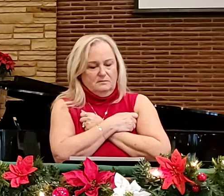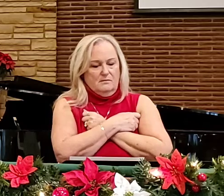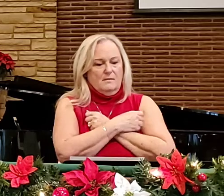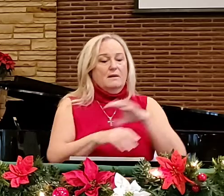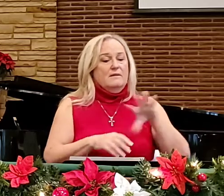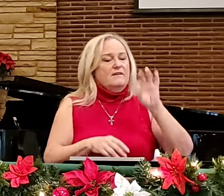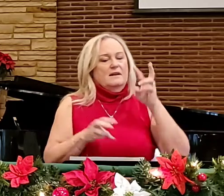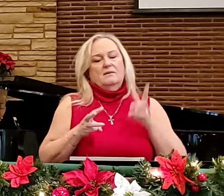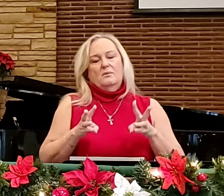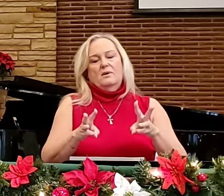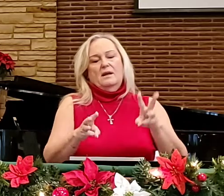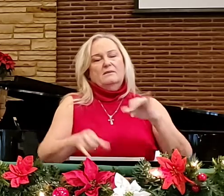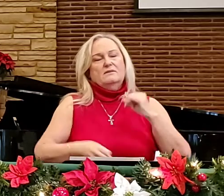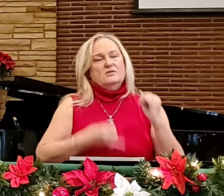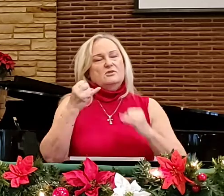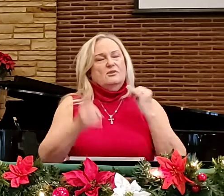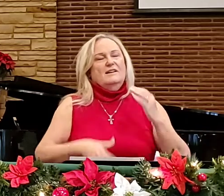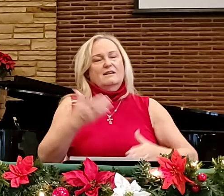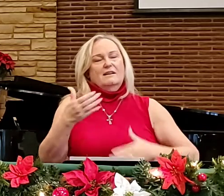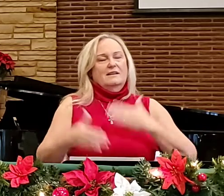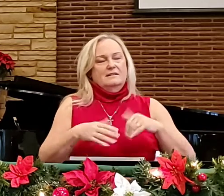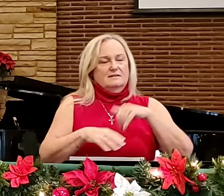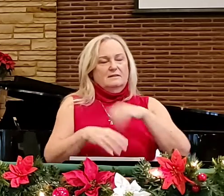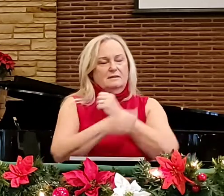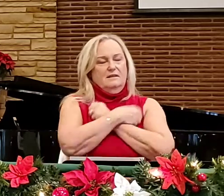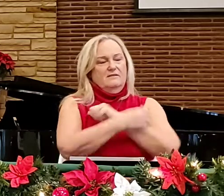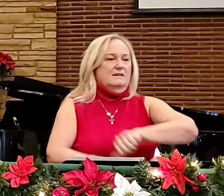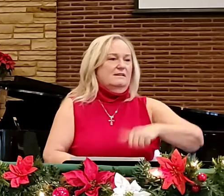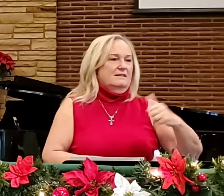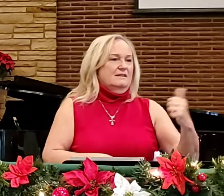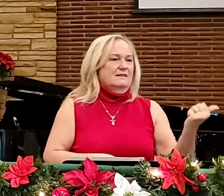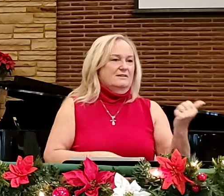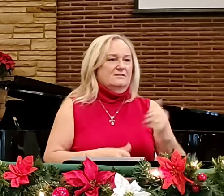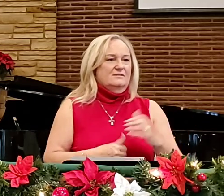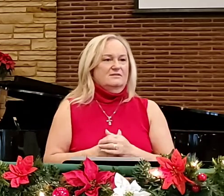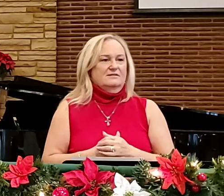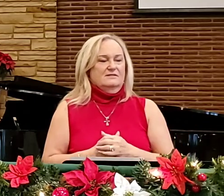to find the way of joy and gladness in loving others